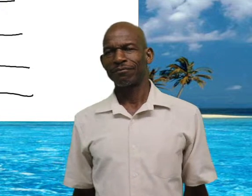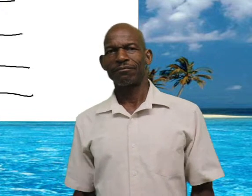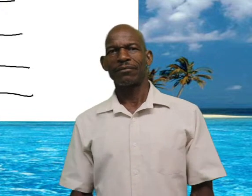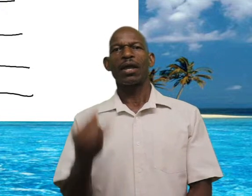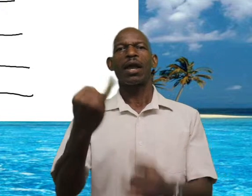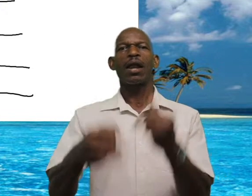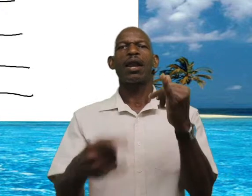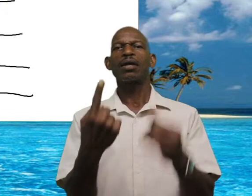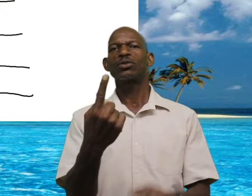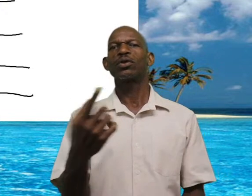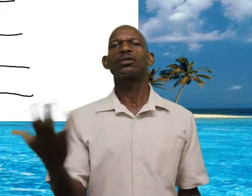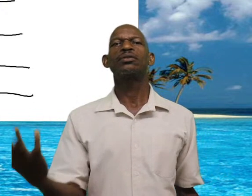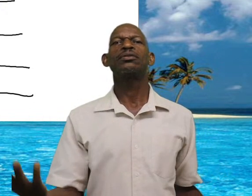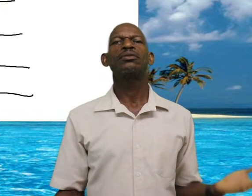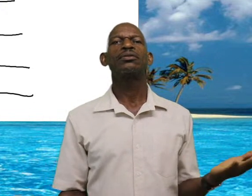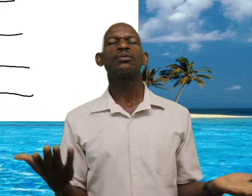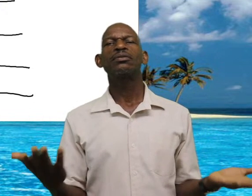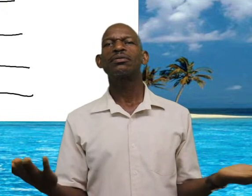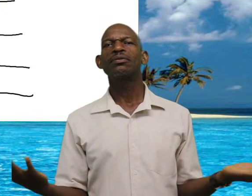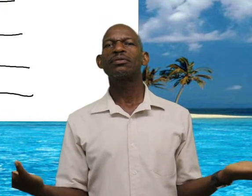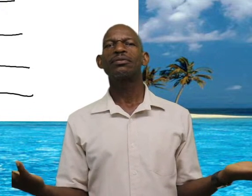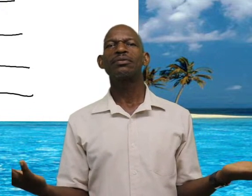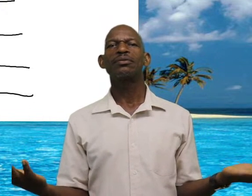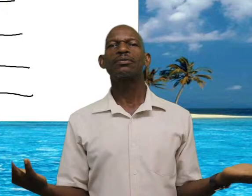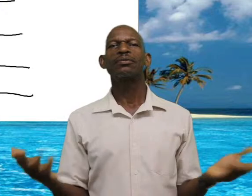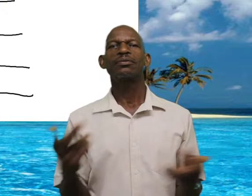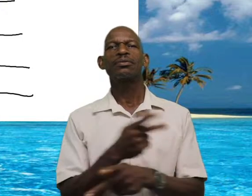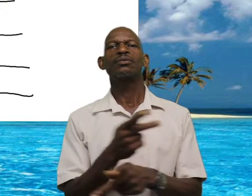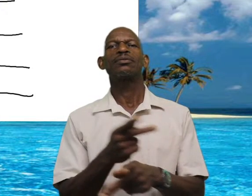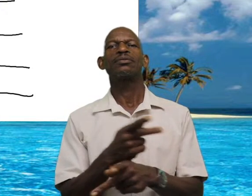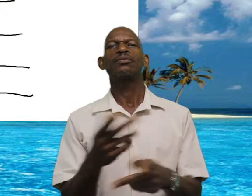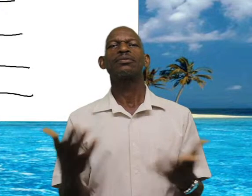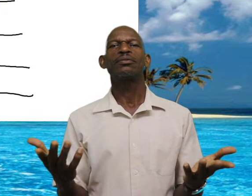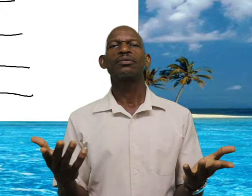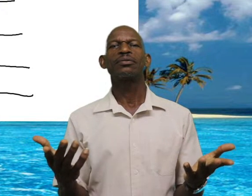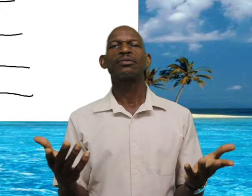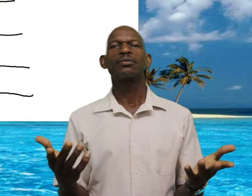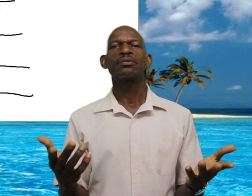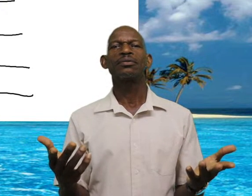one. Number 8 is which answer? Kenton.